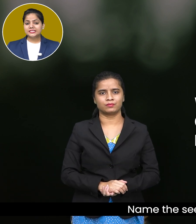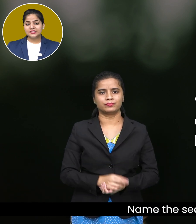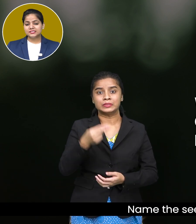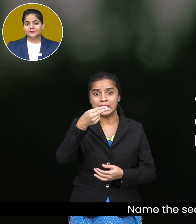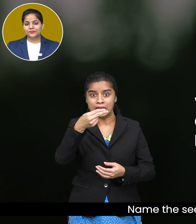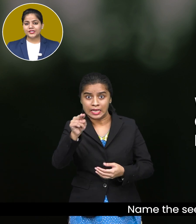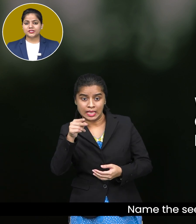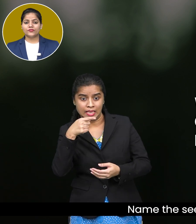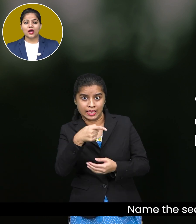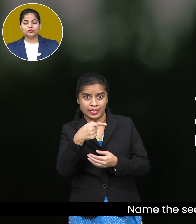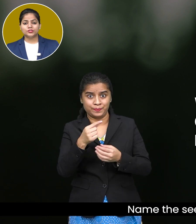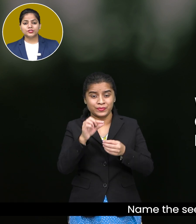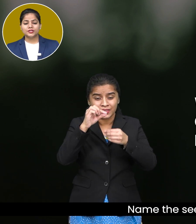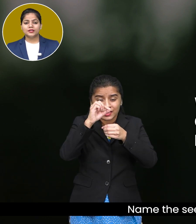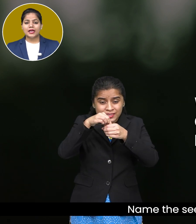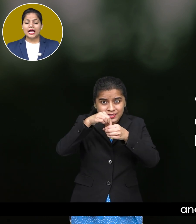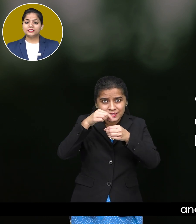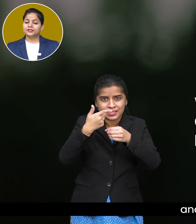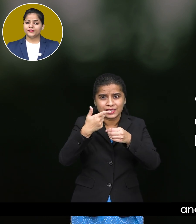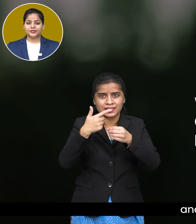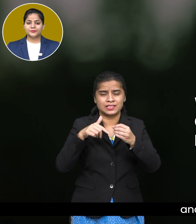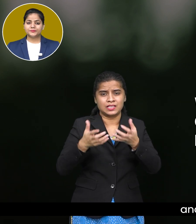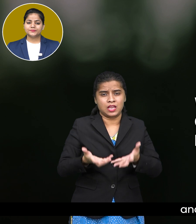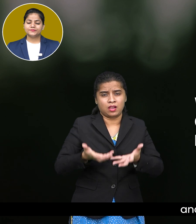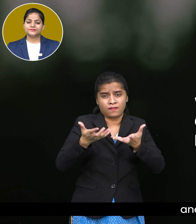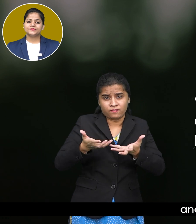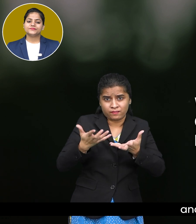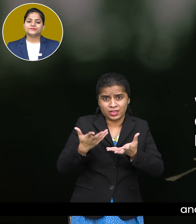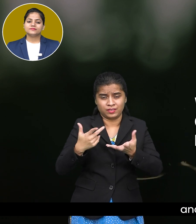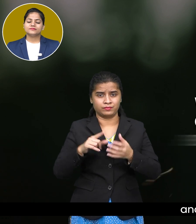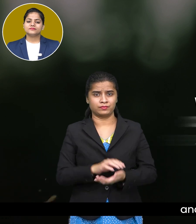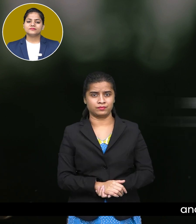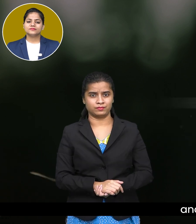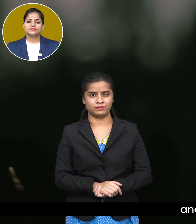Name the seeds that are round and heavy.